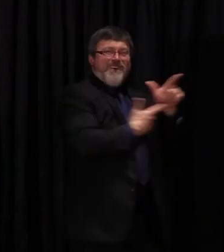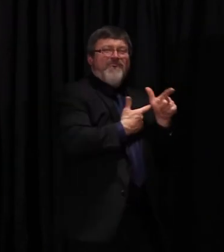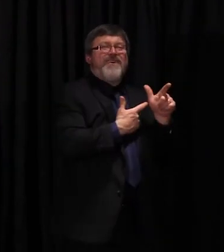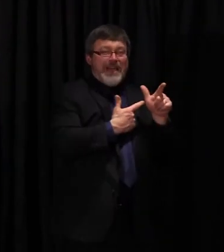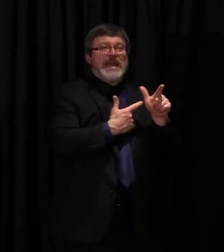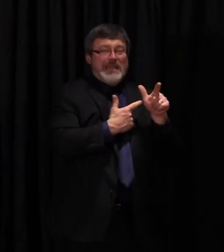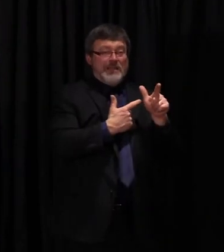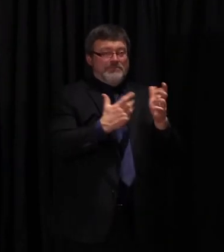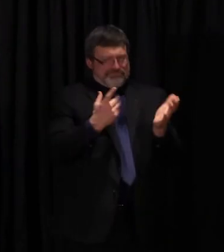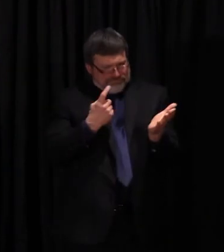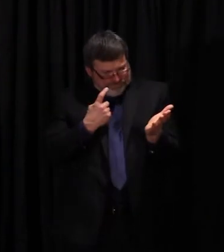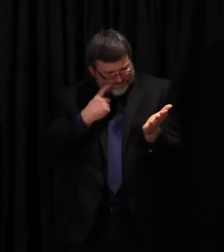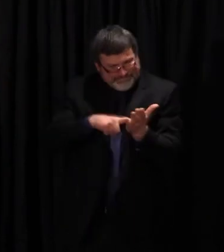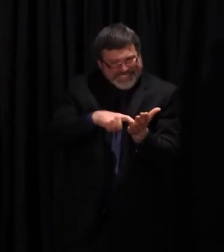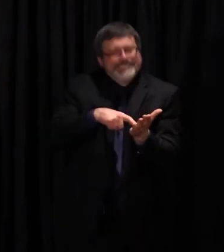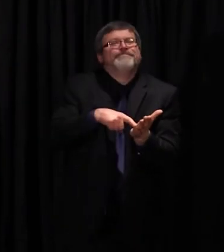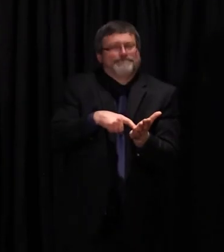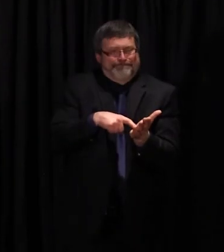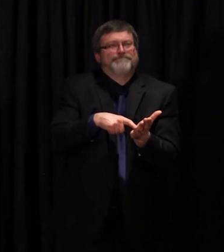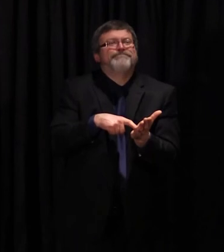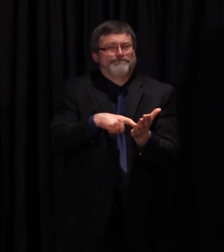of service.